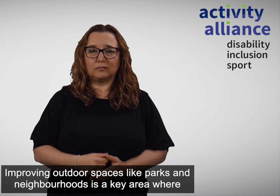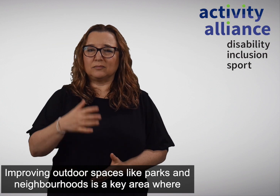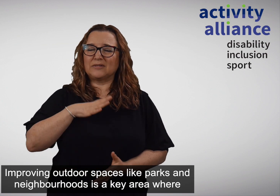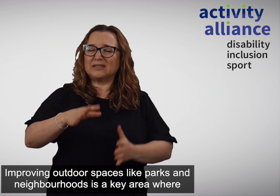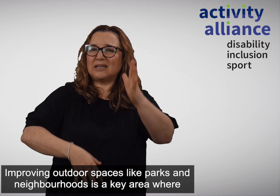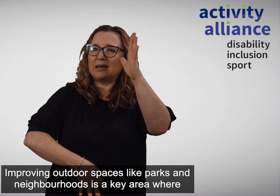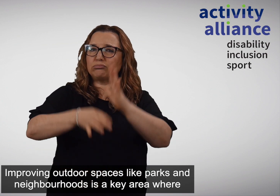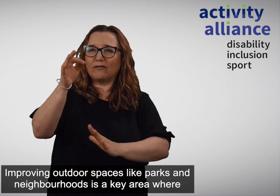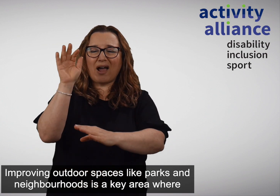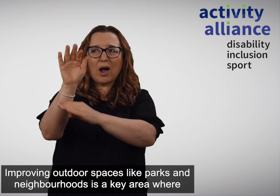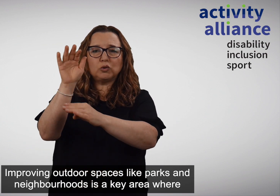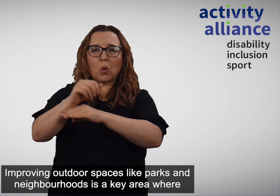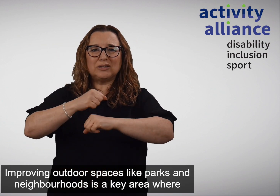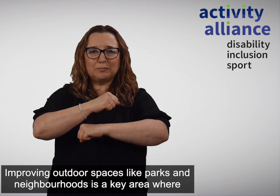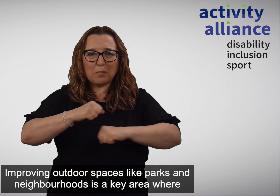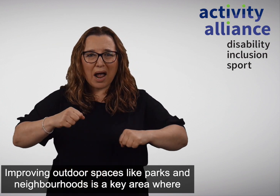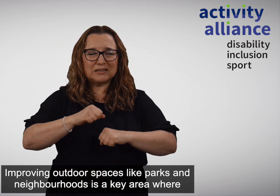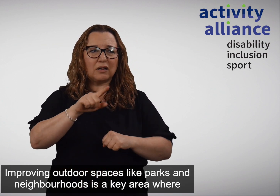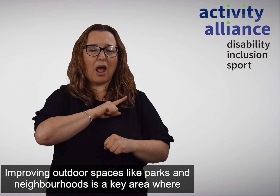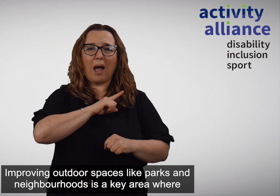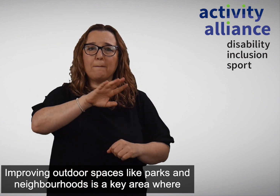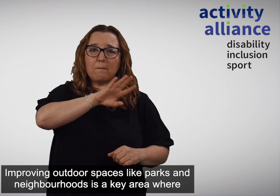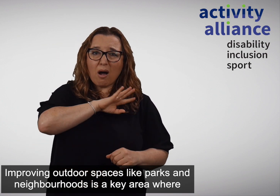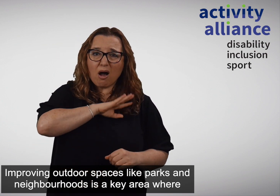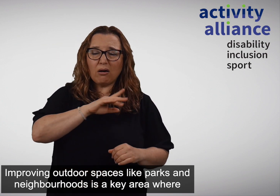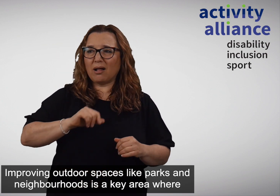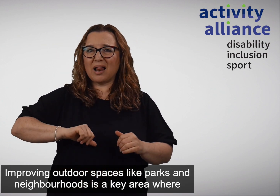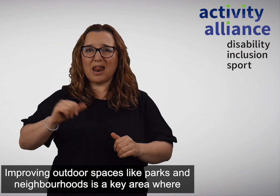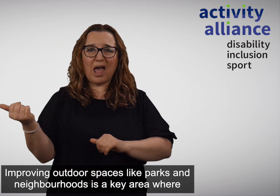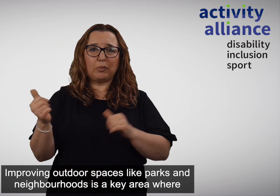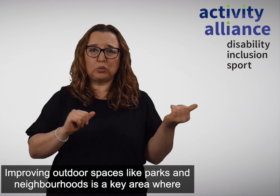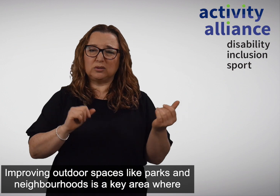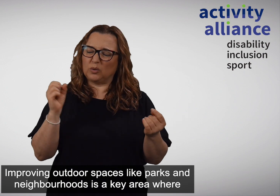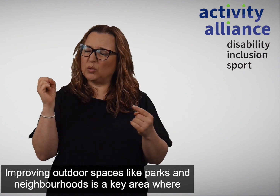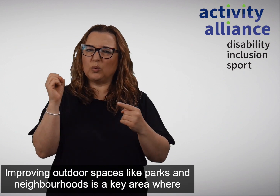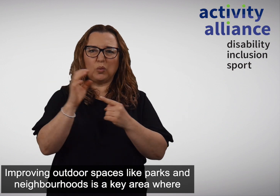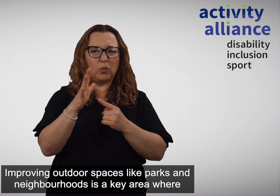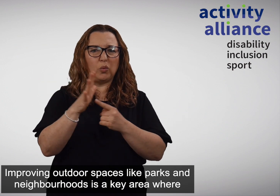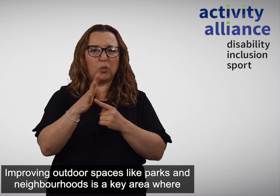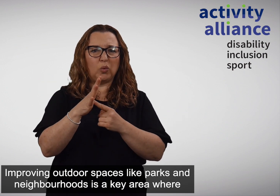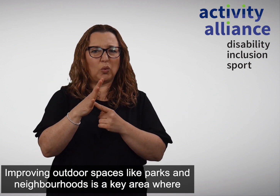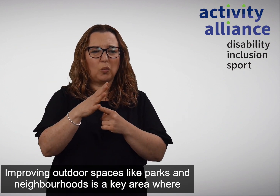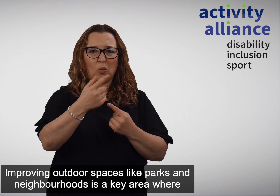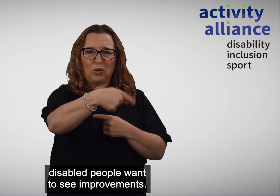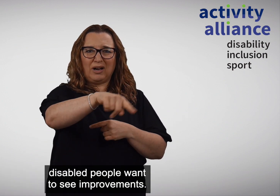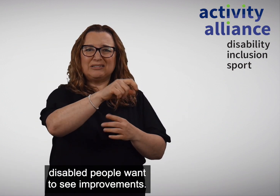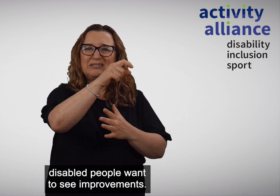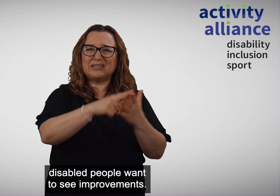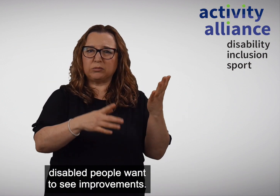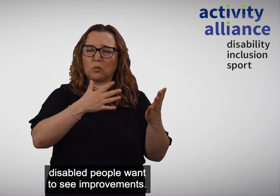Improving outdoor spaces like parks and neighbourhoods is a key area where disabled people want to